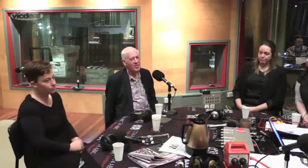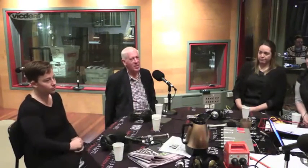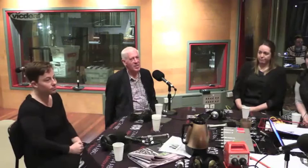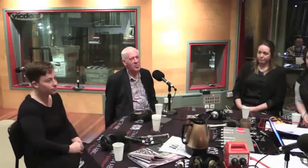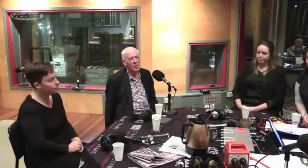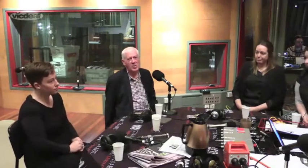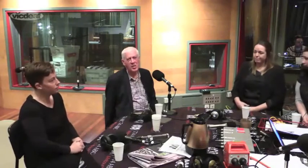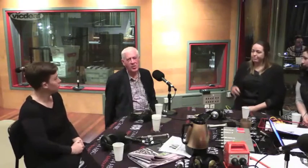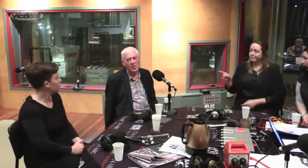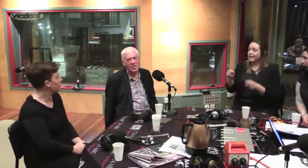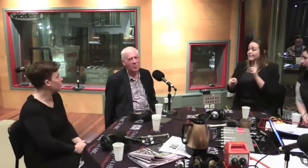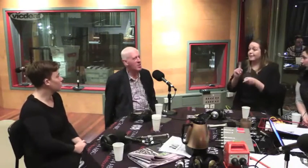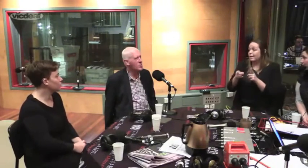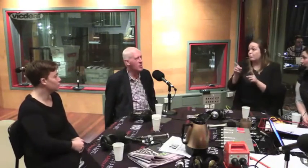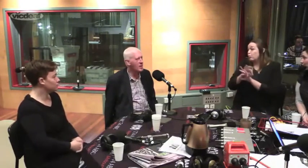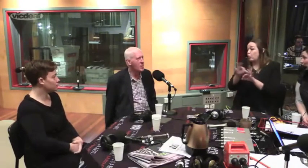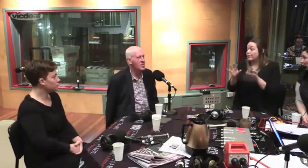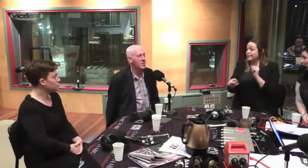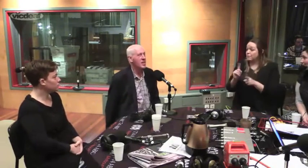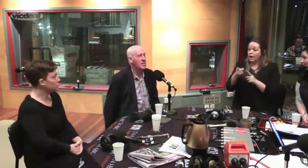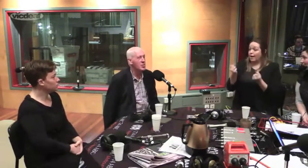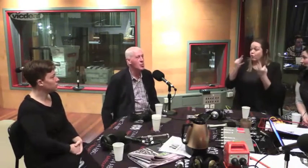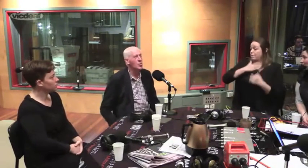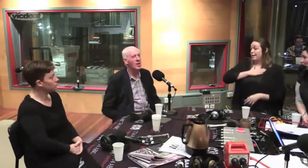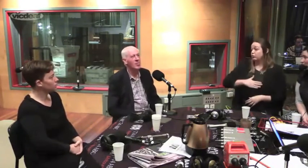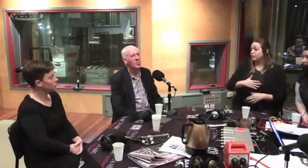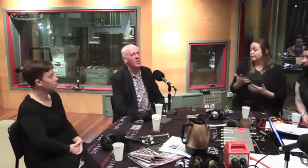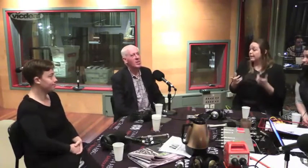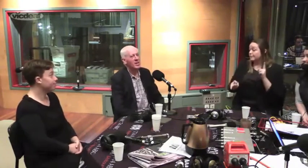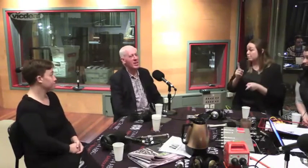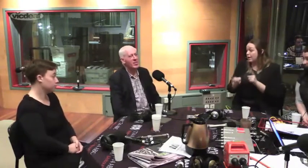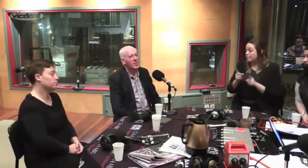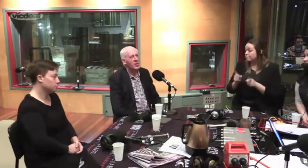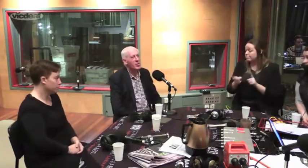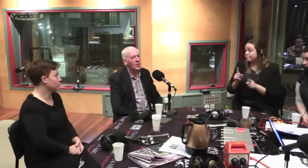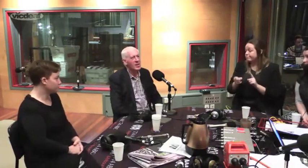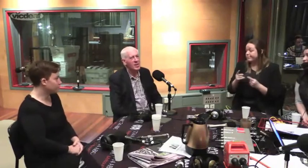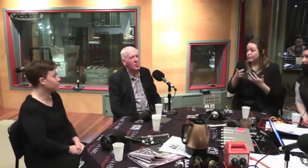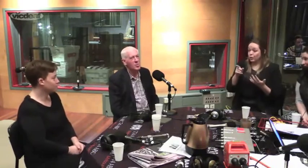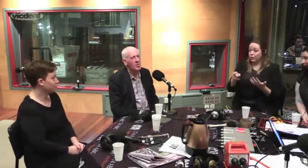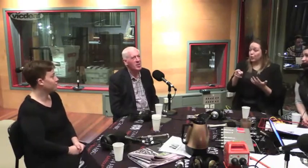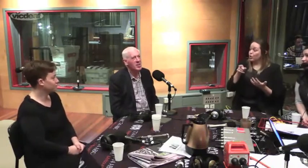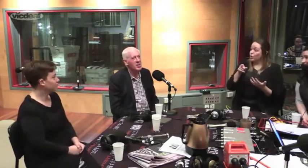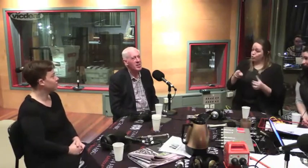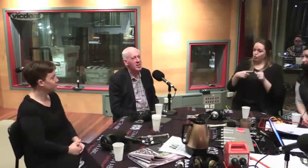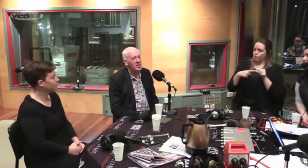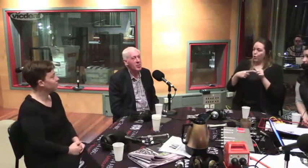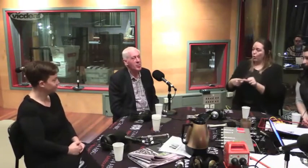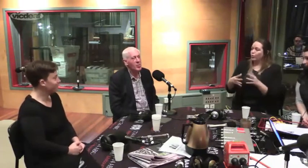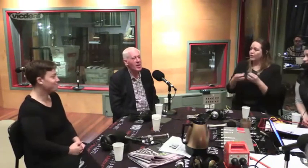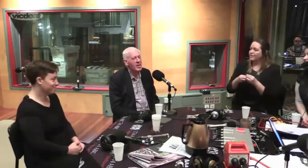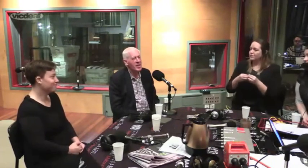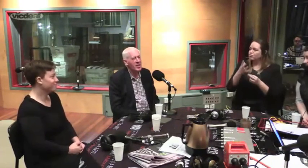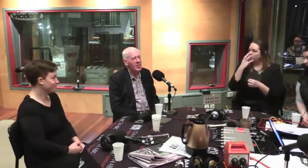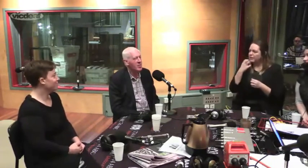call. And sometimes you don't. Sometimes you aren't patient, and you, you know, you respond in a